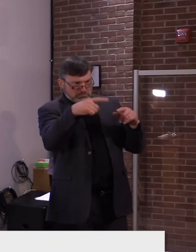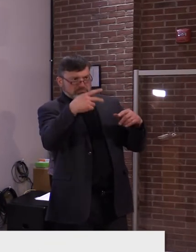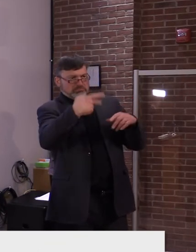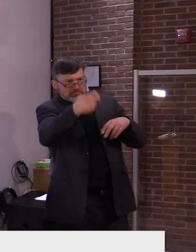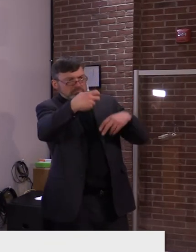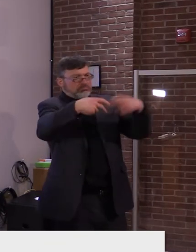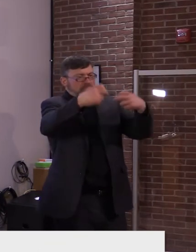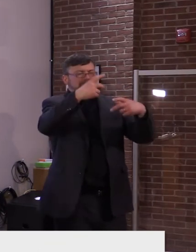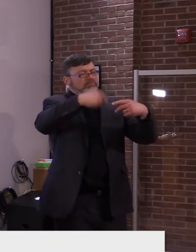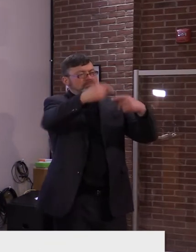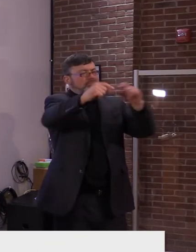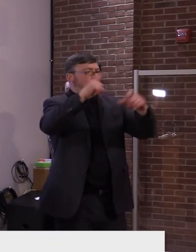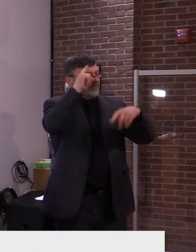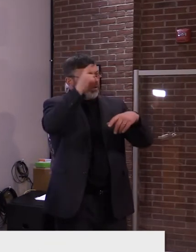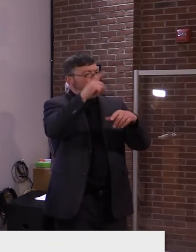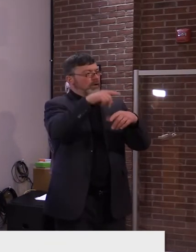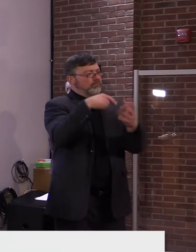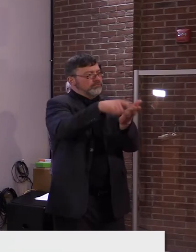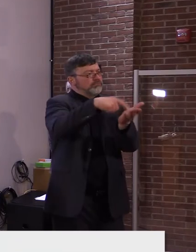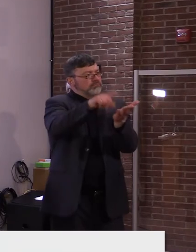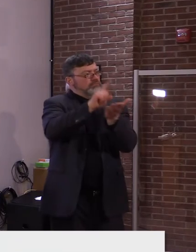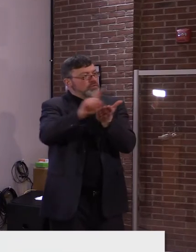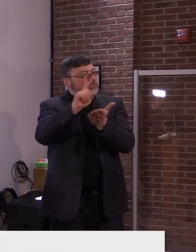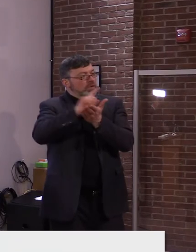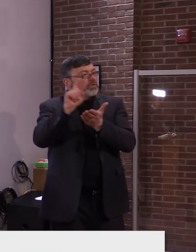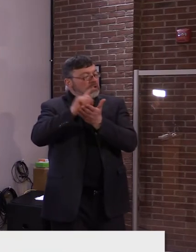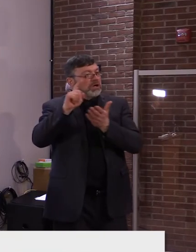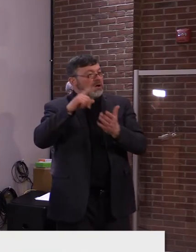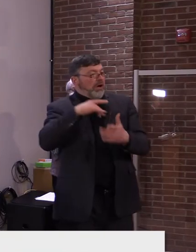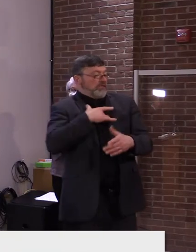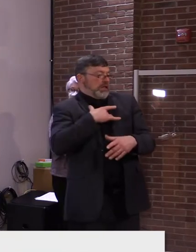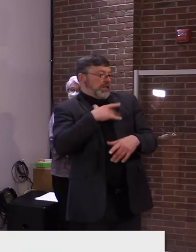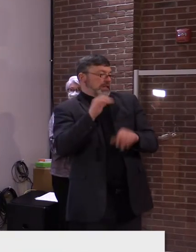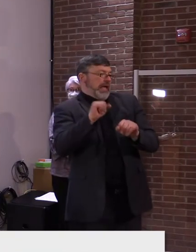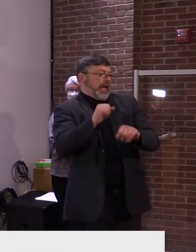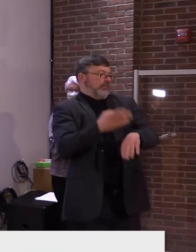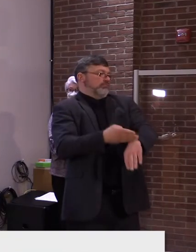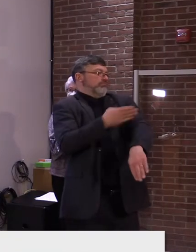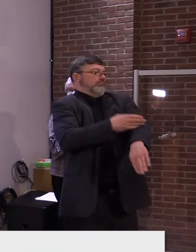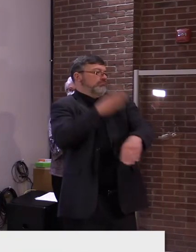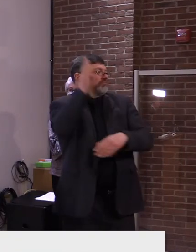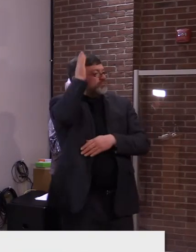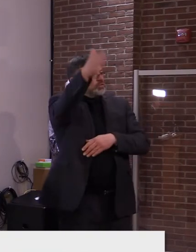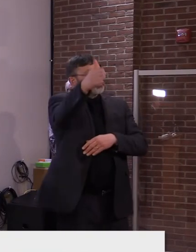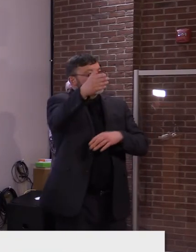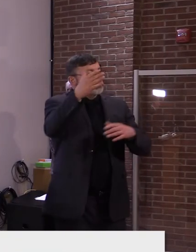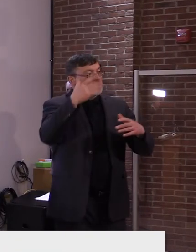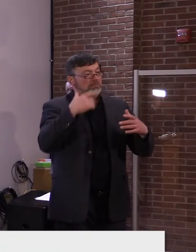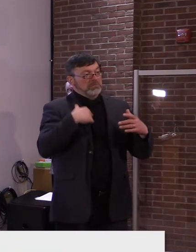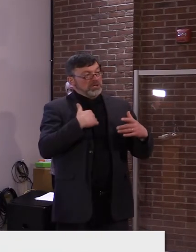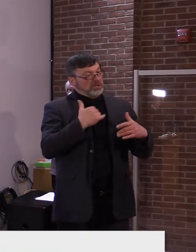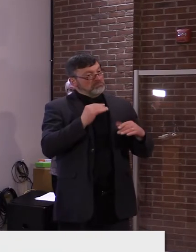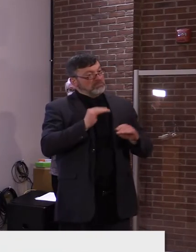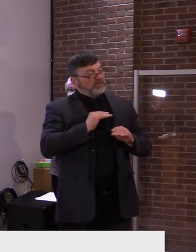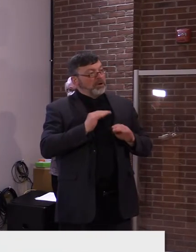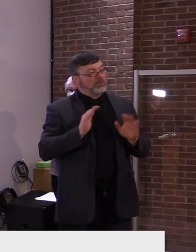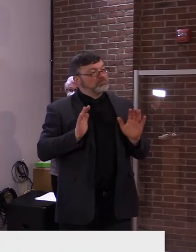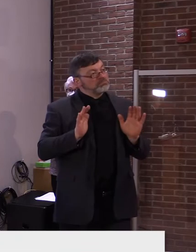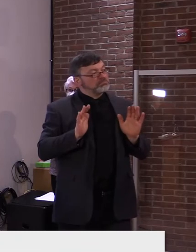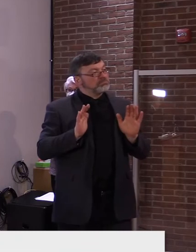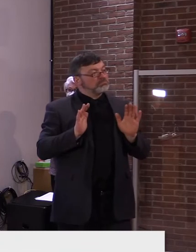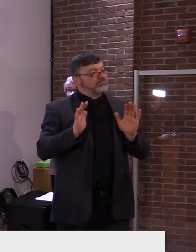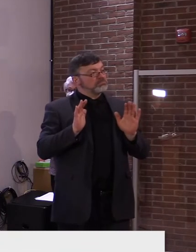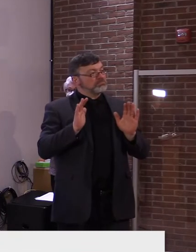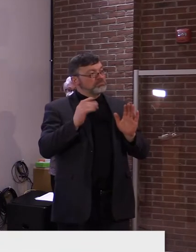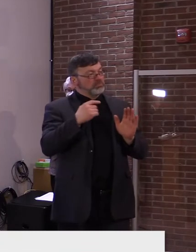get better, I believe. So we should be well out of the woods in terms of making sure